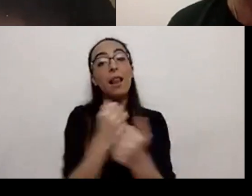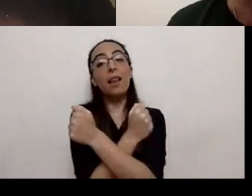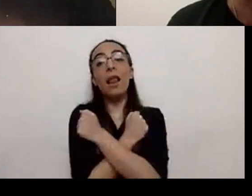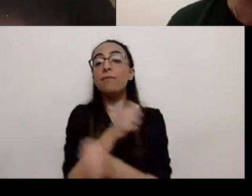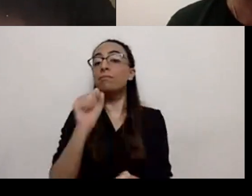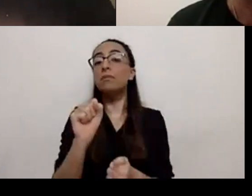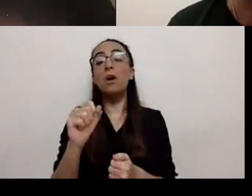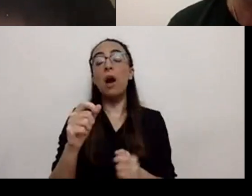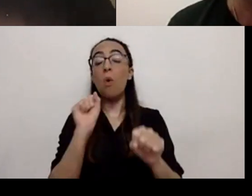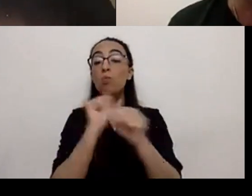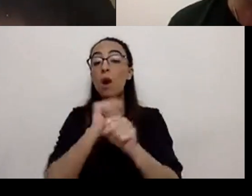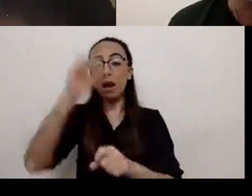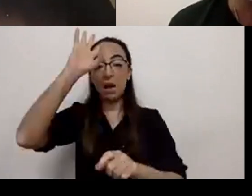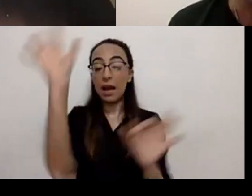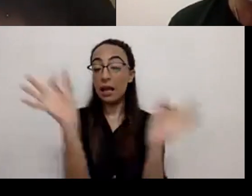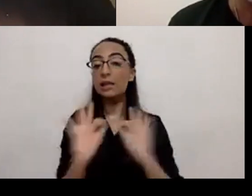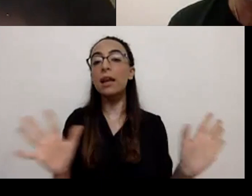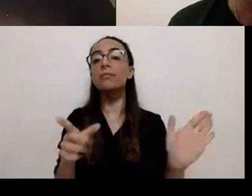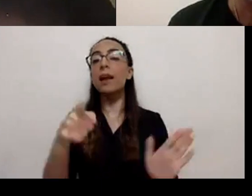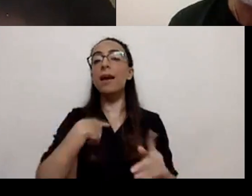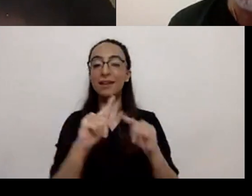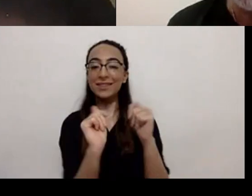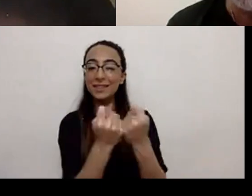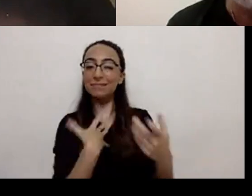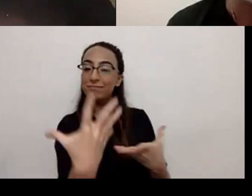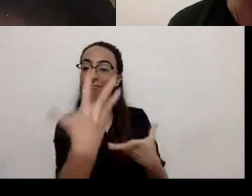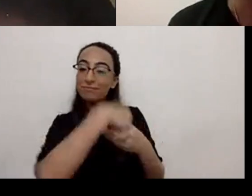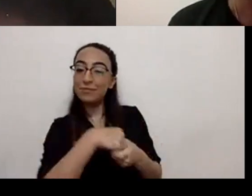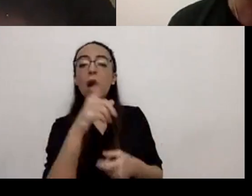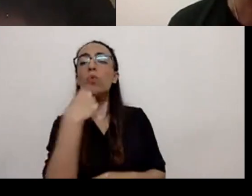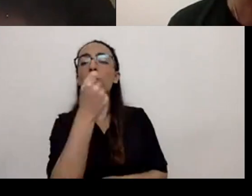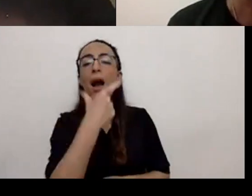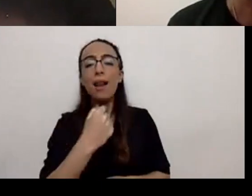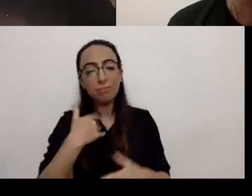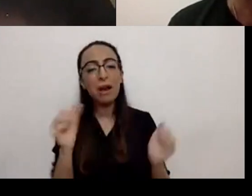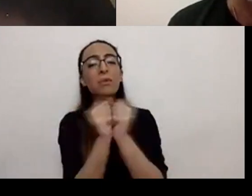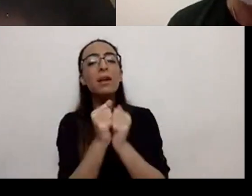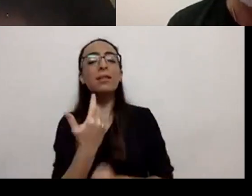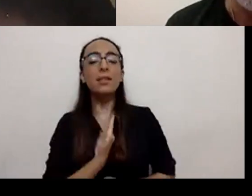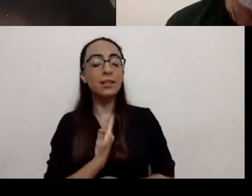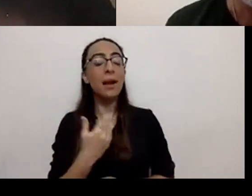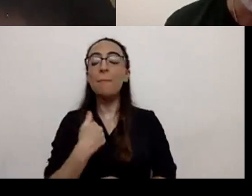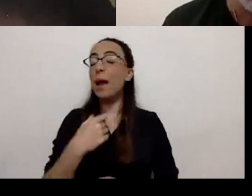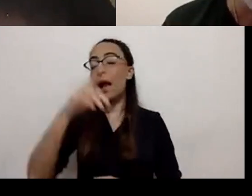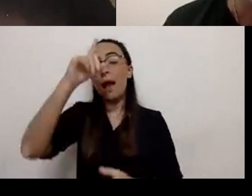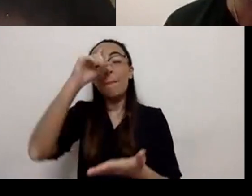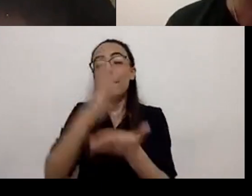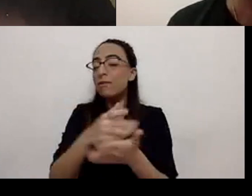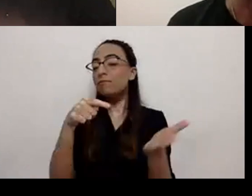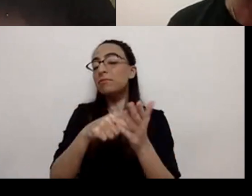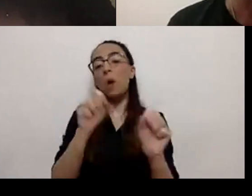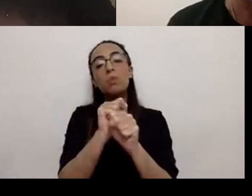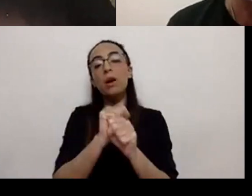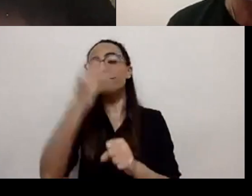because he's one of our team. He's one of us. And we sincerely believe that this is wonderful. This also has